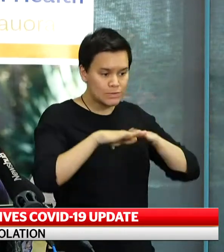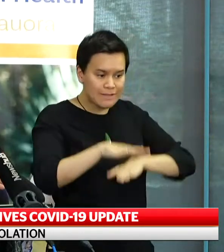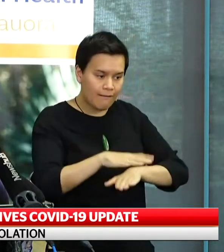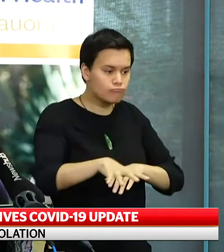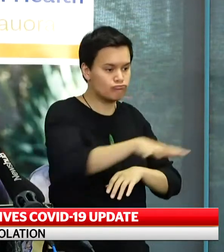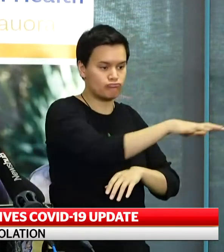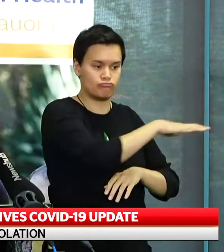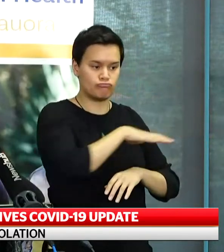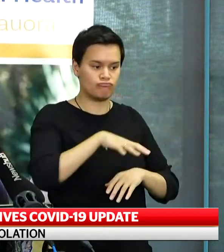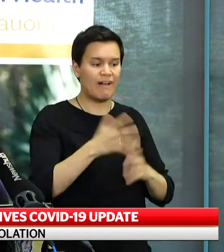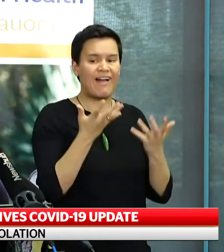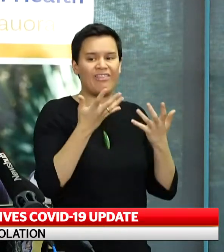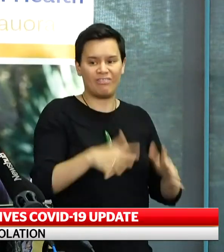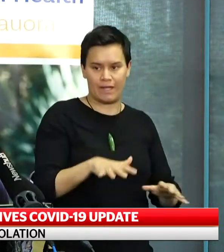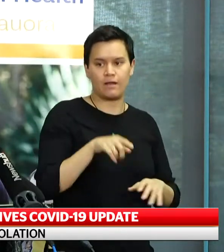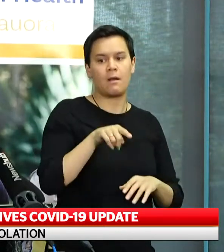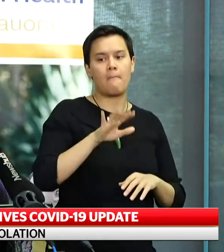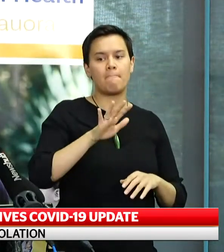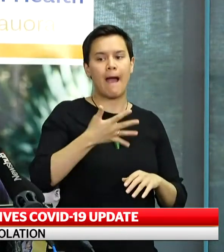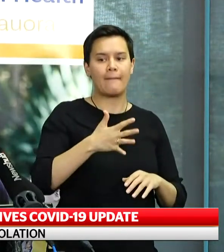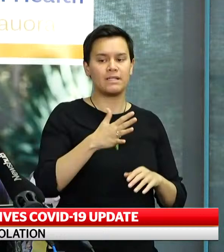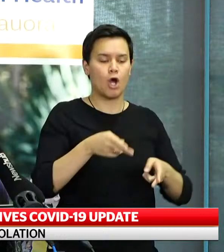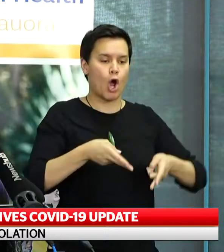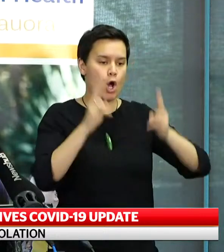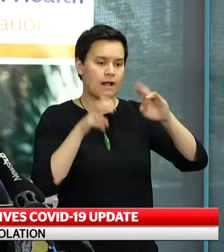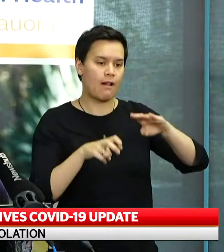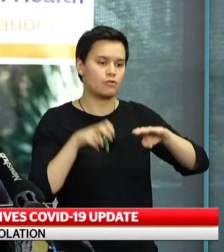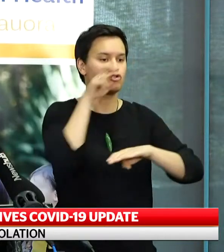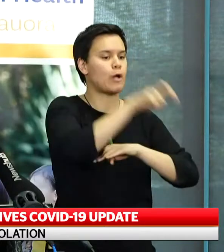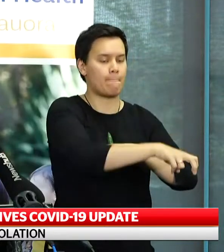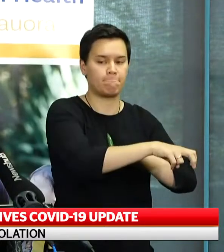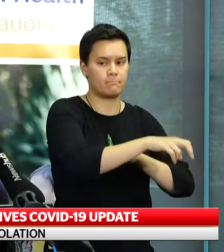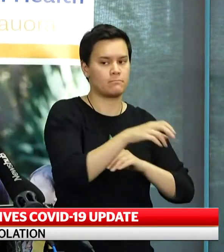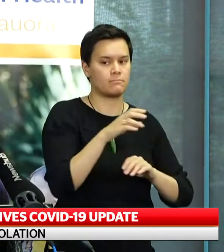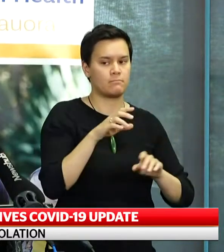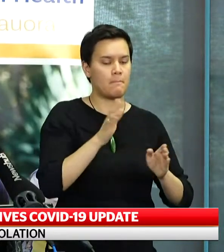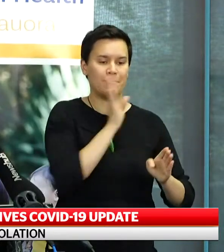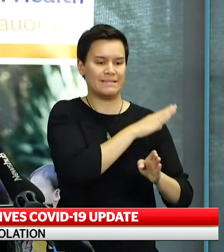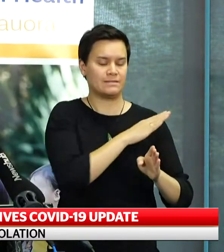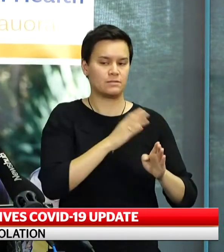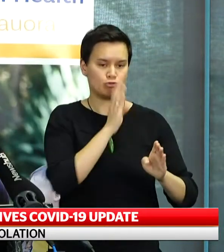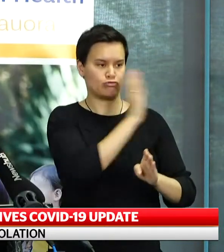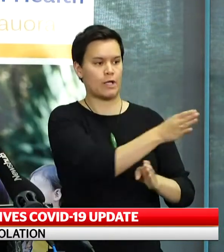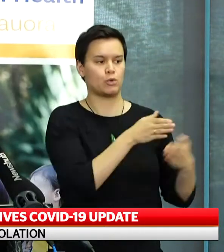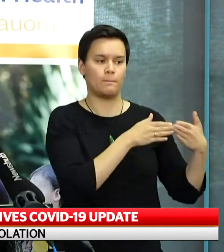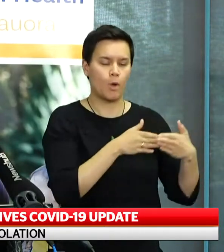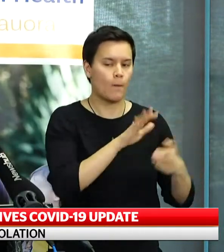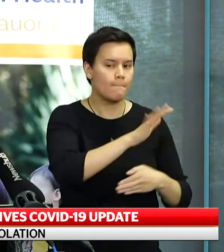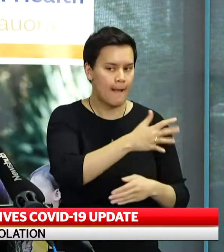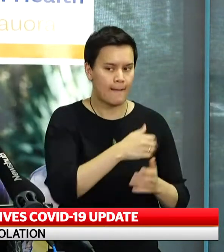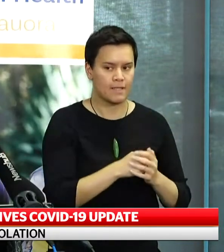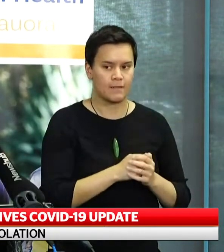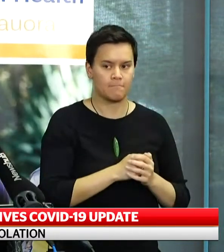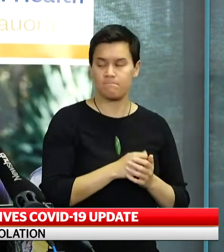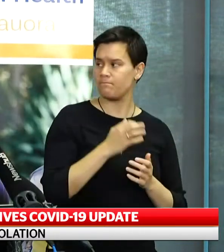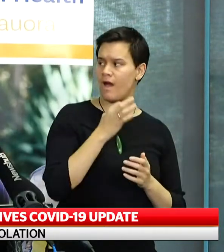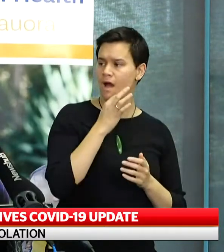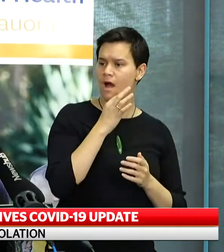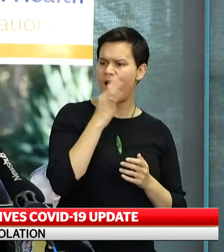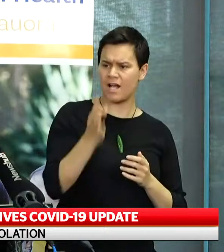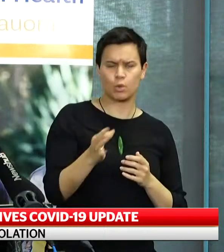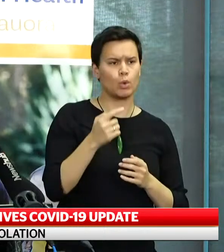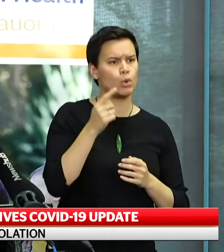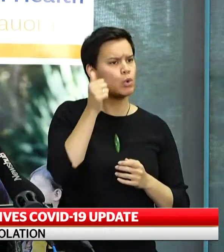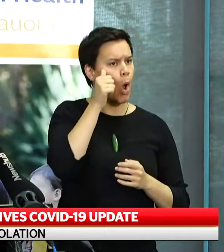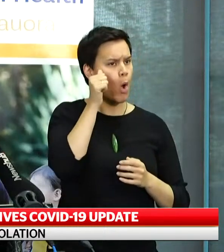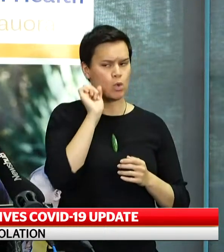we've provided that advice to the Minister and got some decisions around where we go with that. Do you have any timeline on when you will have an answer back? We'll have the